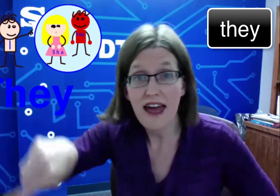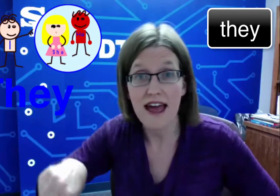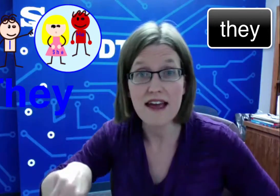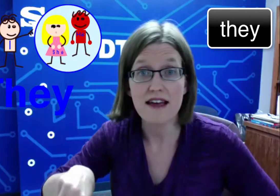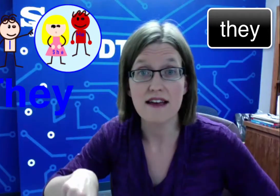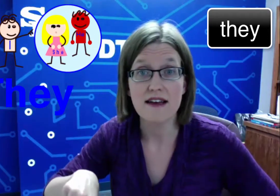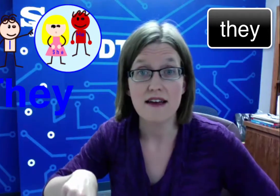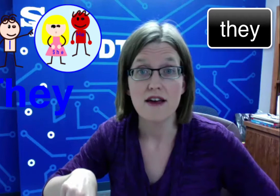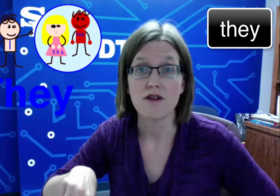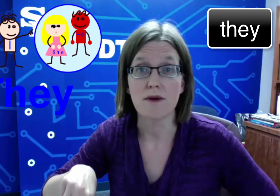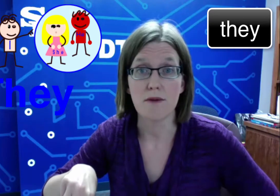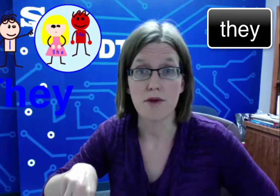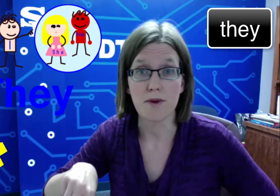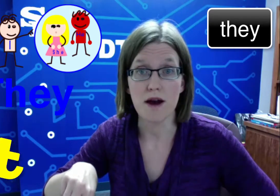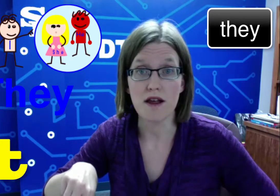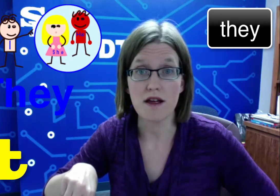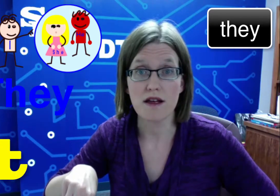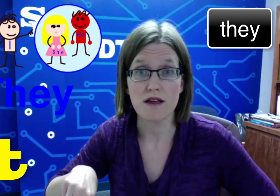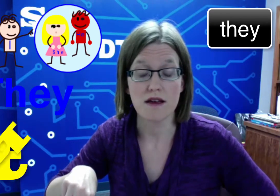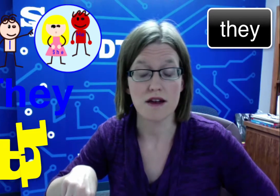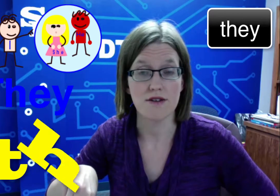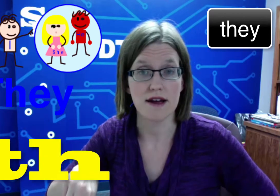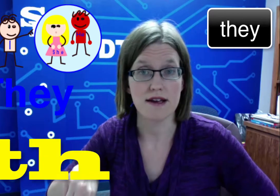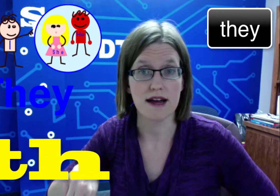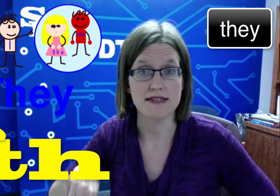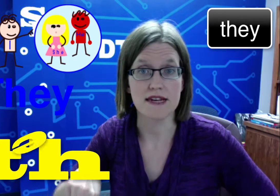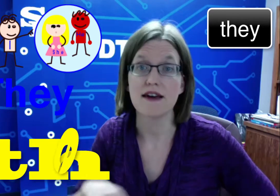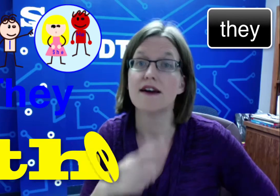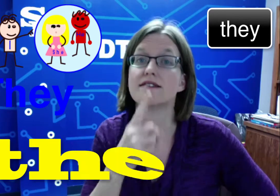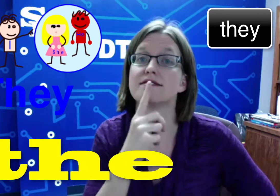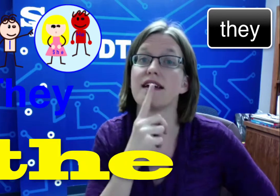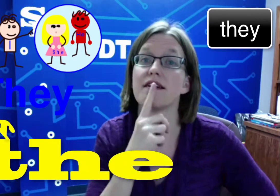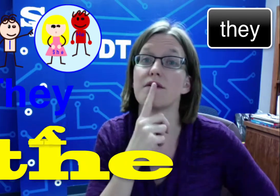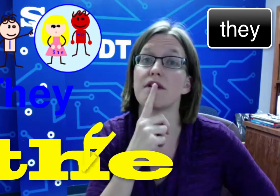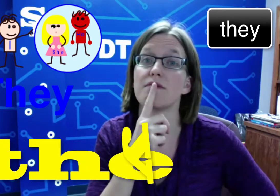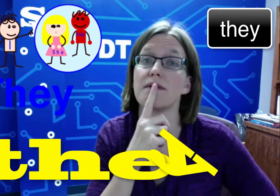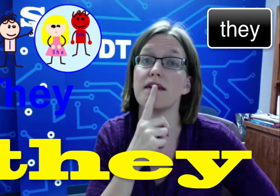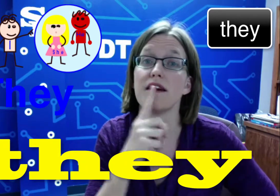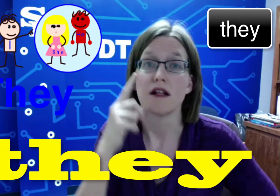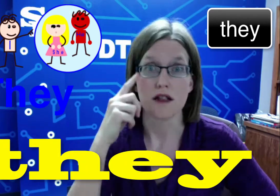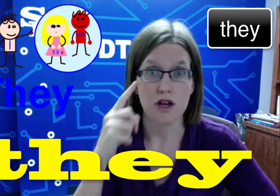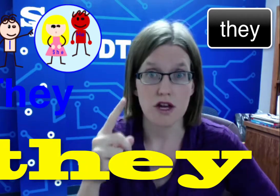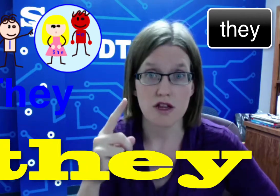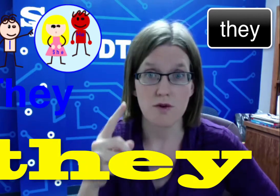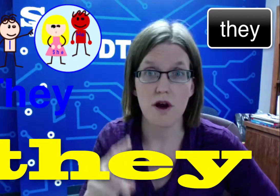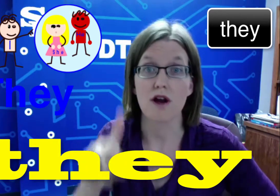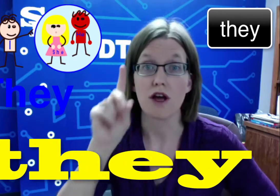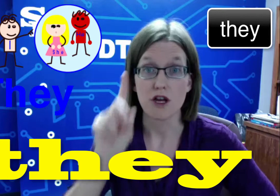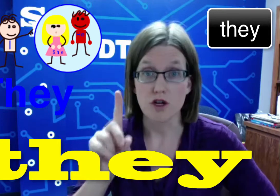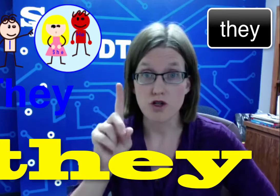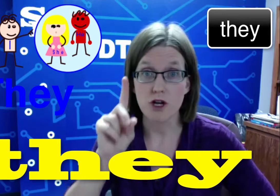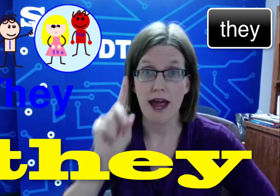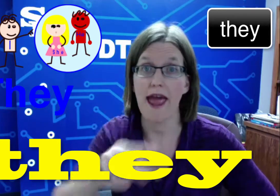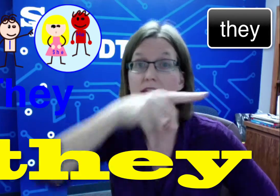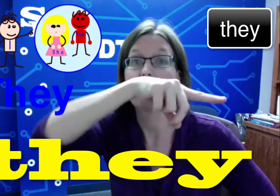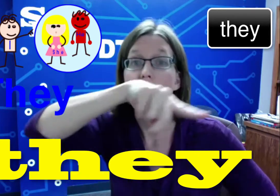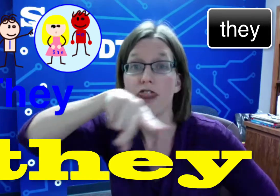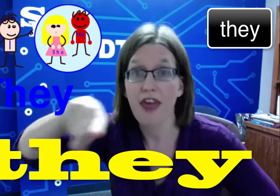They. Remember the word? You gonna recognize it? Say it with me. Look at the word. Use your hand.